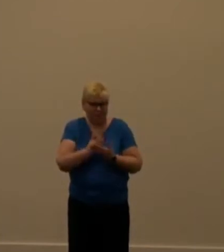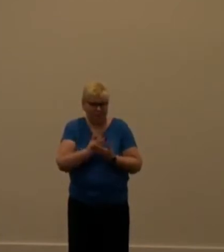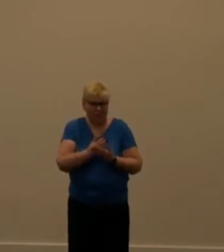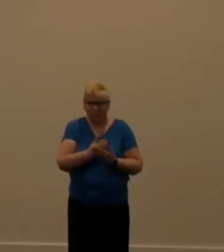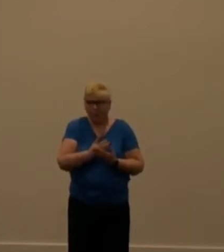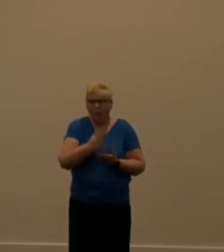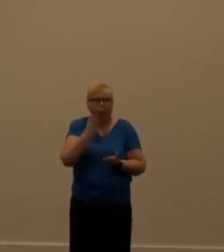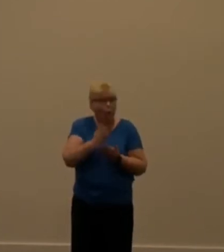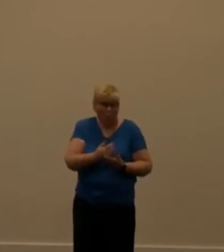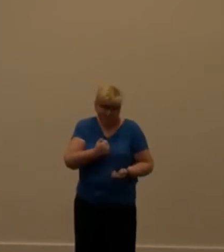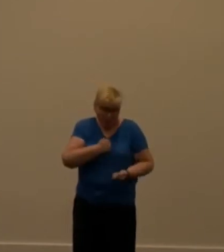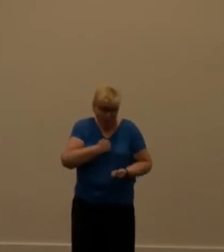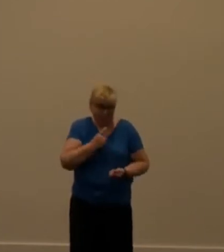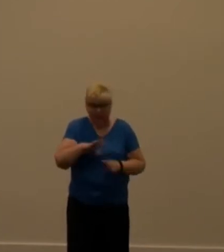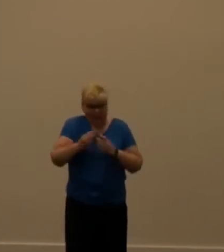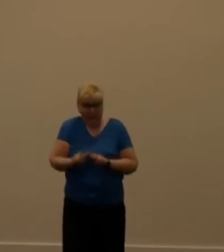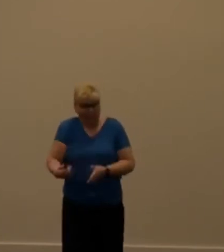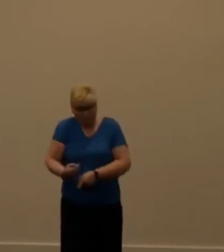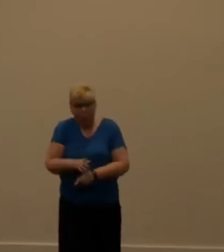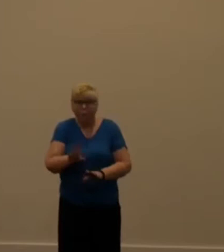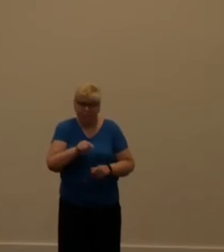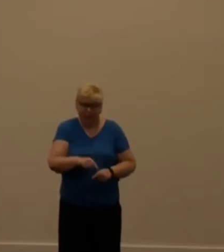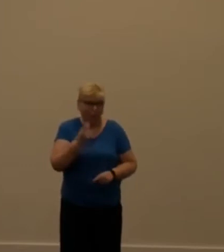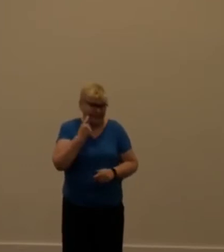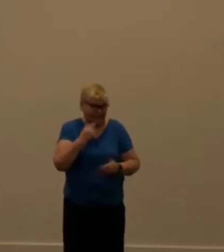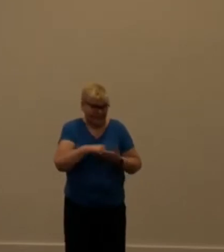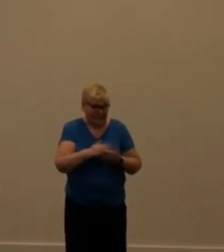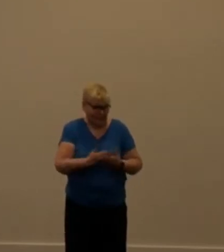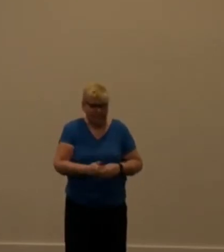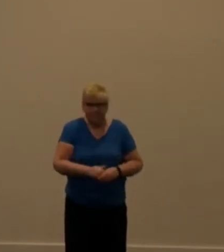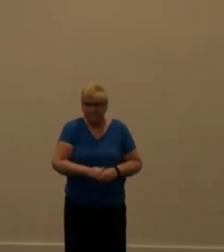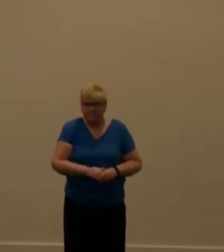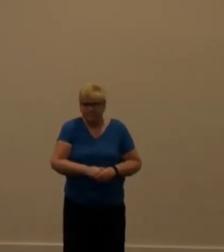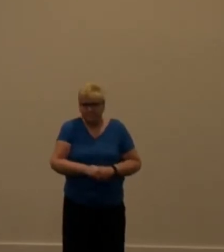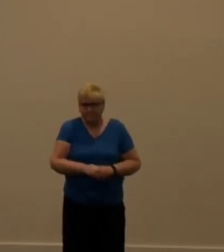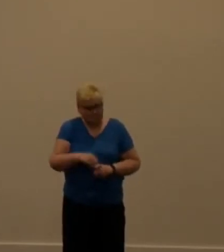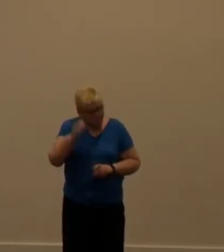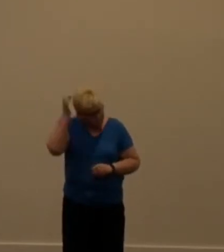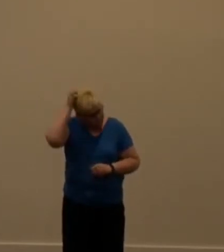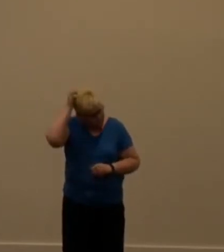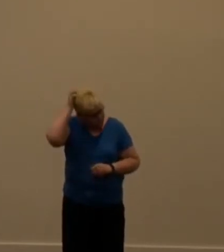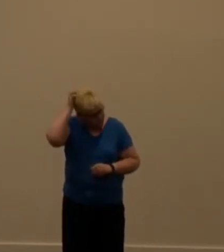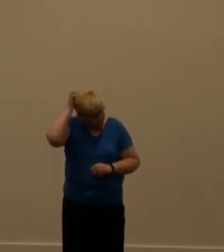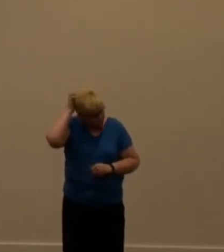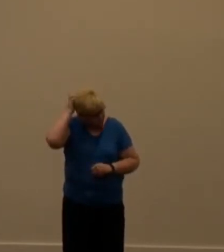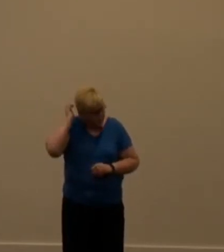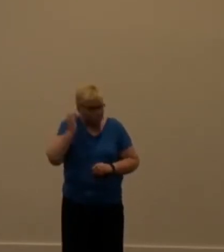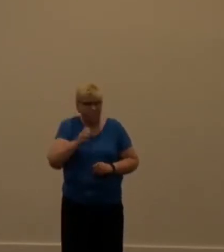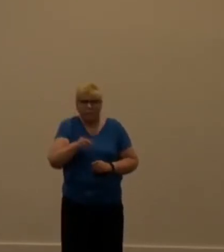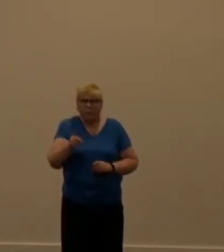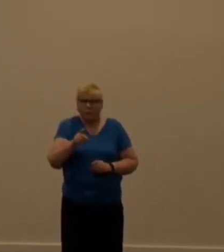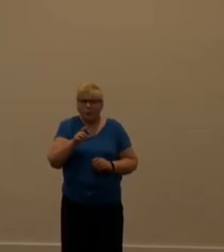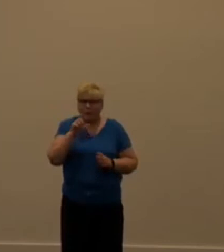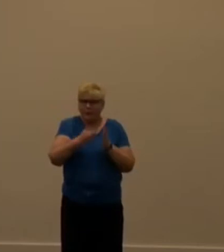us. Everything else went wrong. So that was the only part that worked perfectly from the first time. So how many of you actually know of a failed